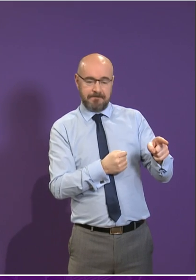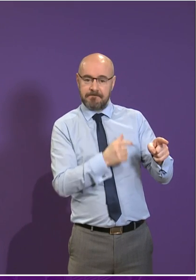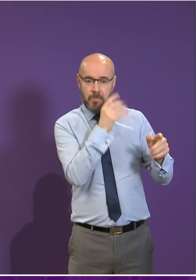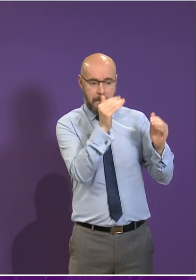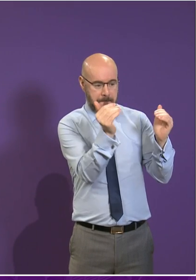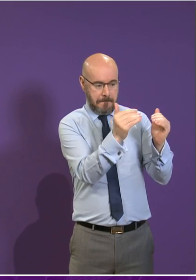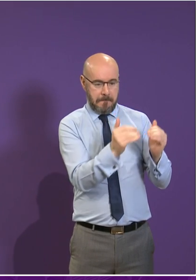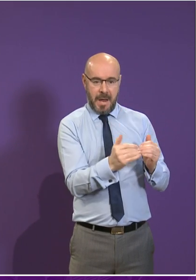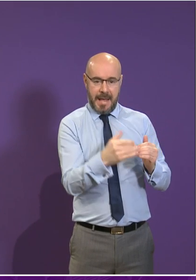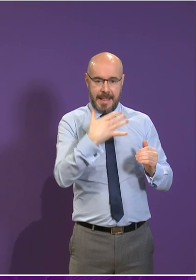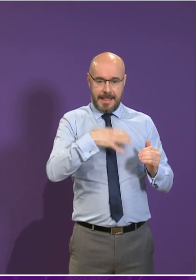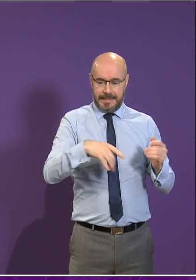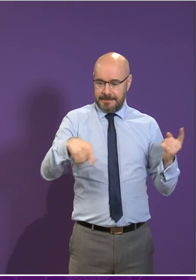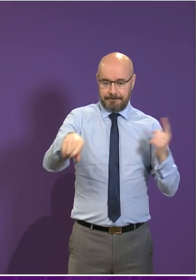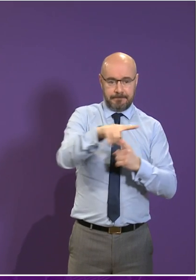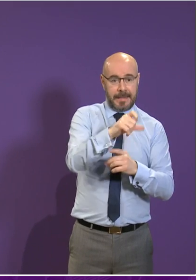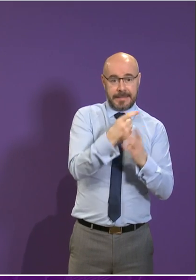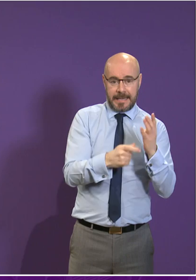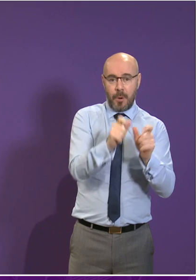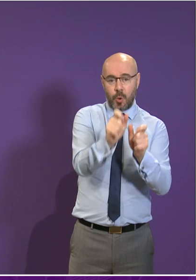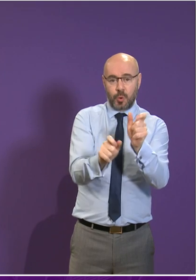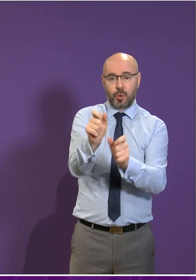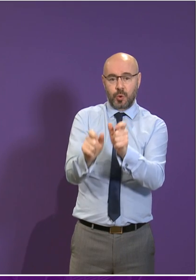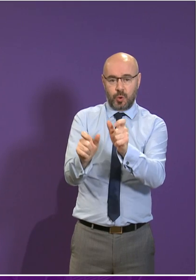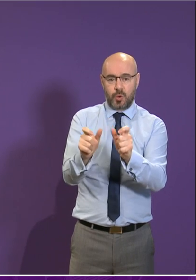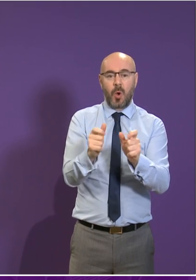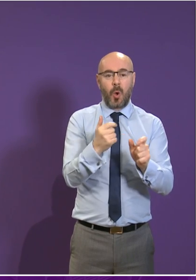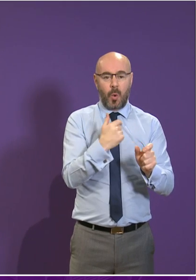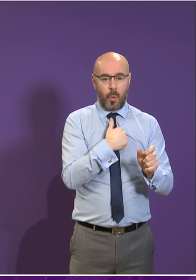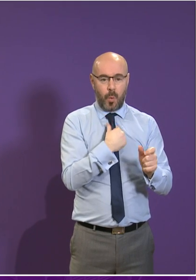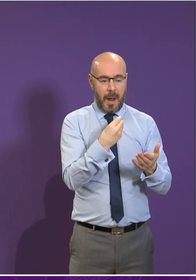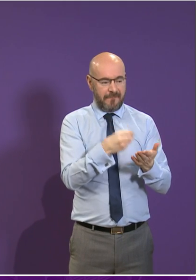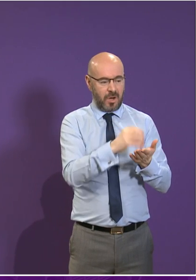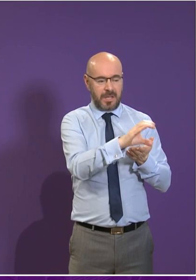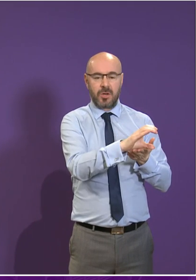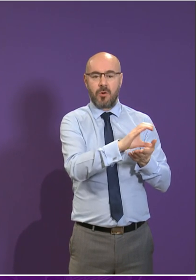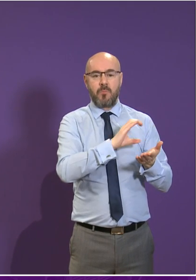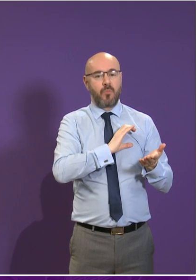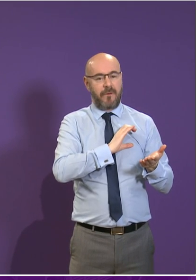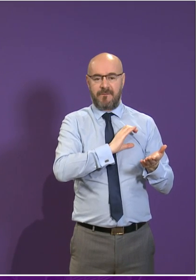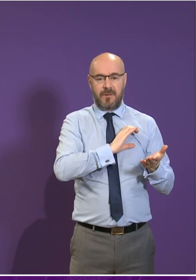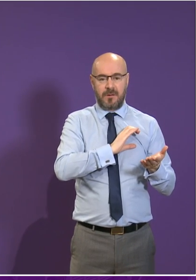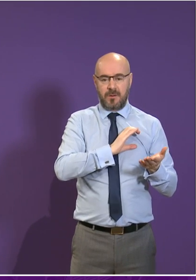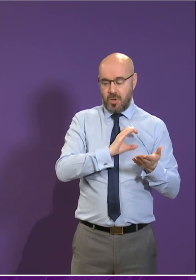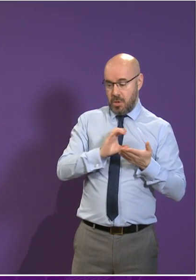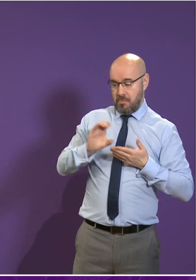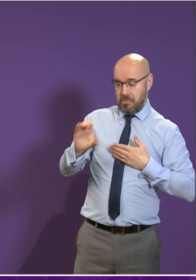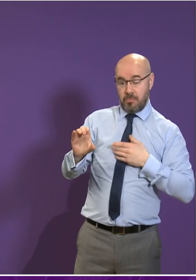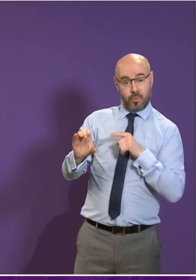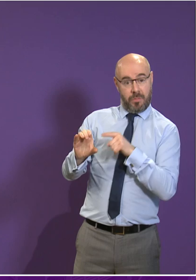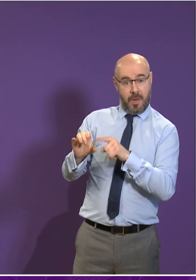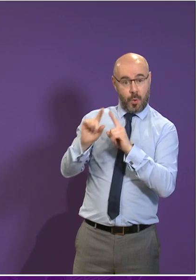the needs of disabled students, we are withdrawing X amount of funding and moving it to Institution Y that is far